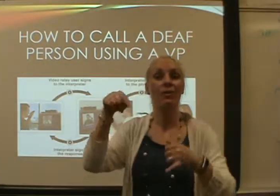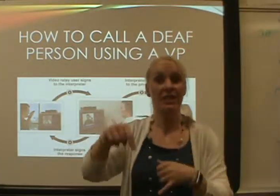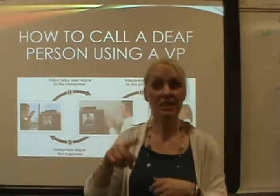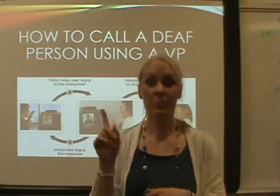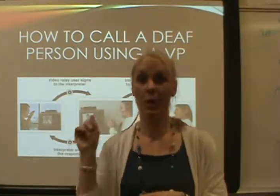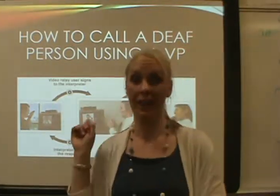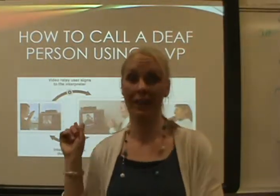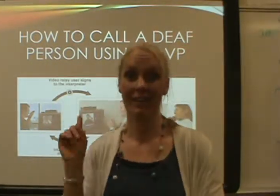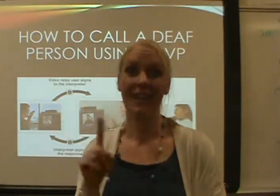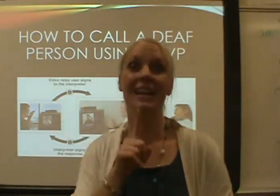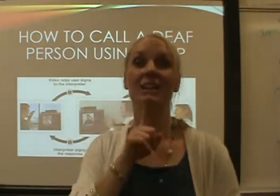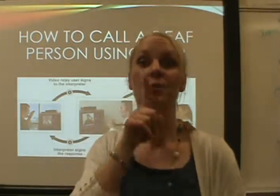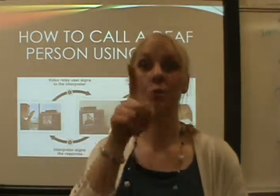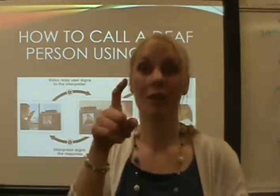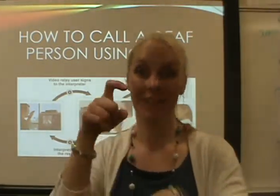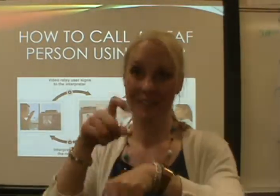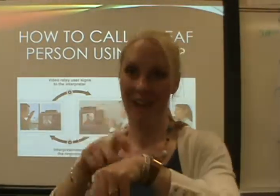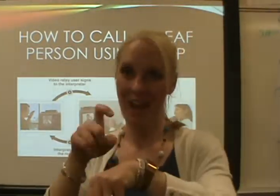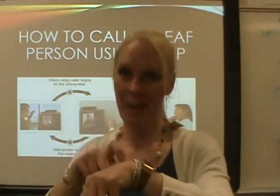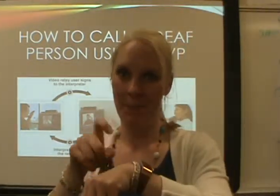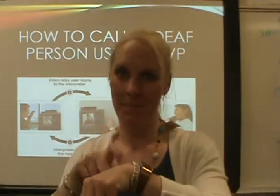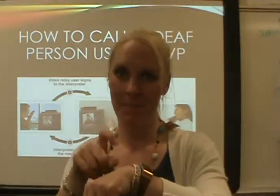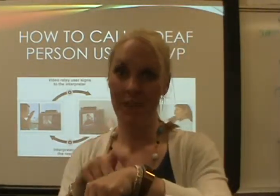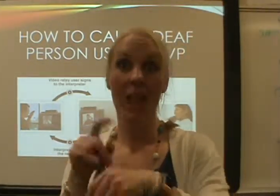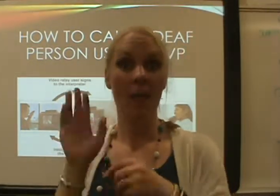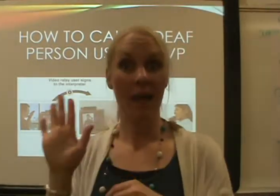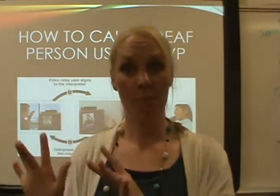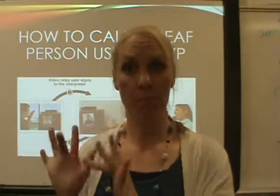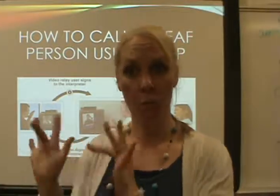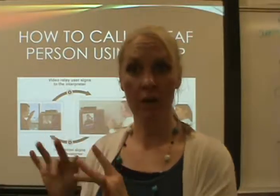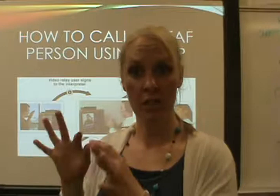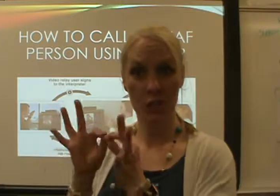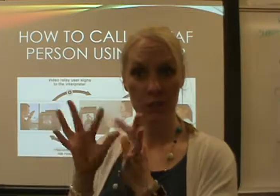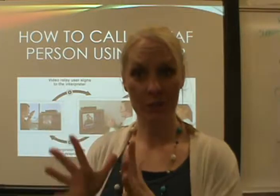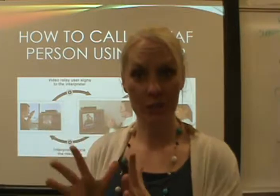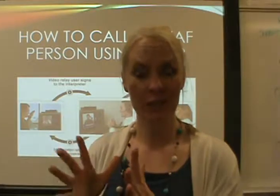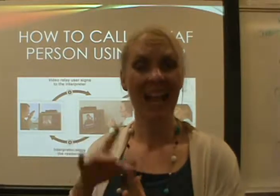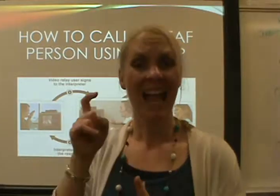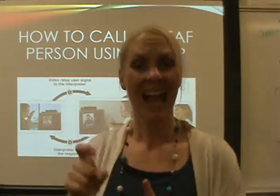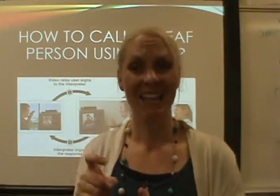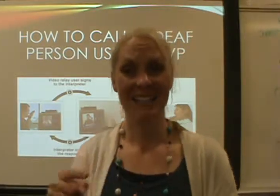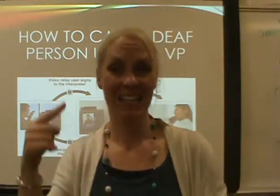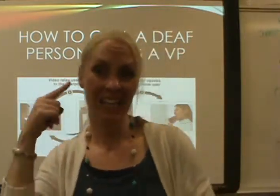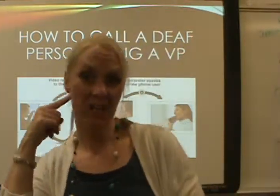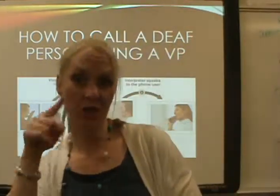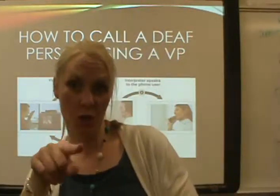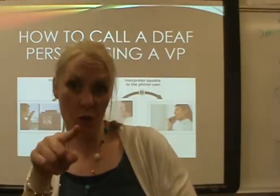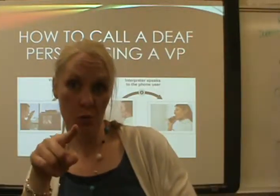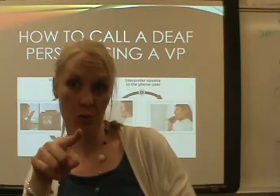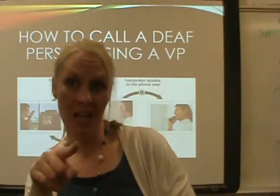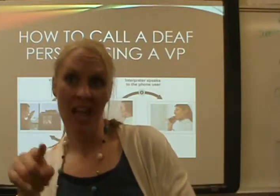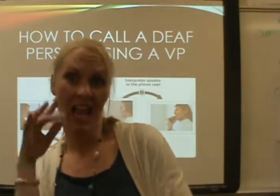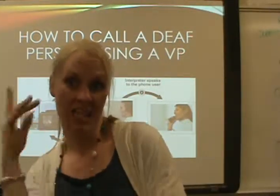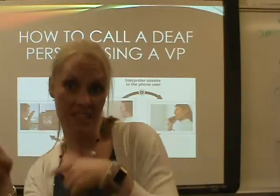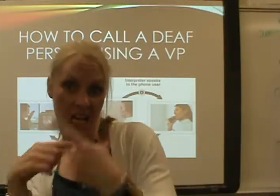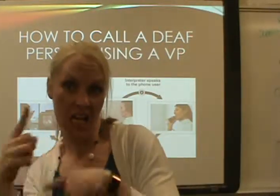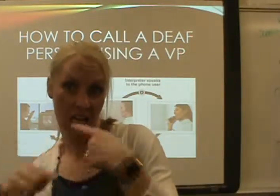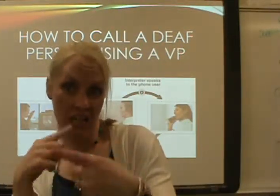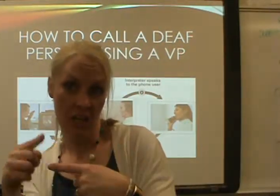this one is real time. That poor interpreter has to hear you sign it